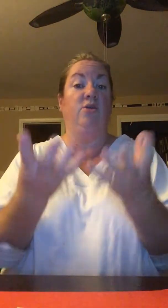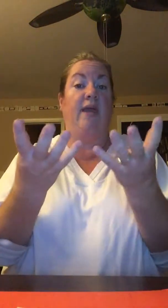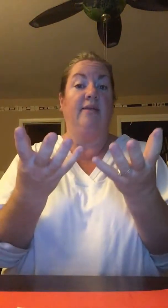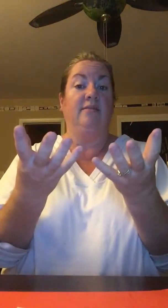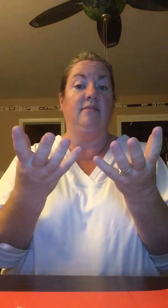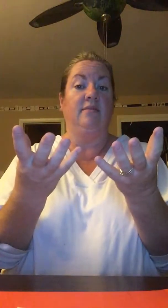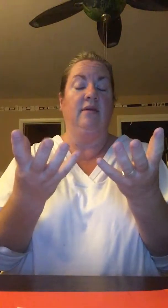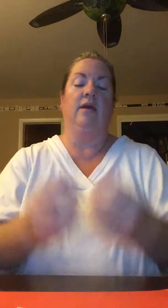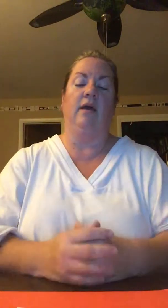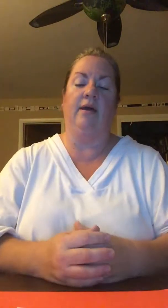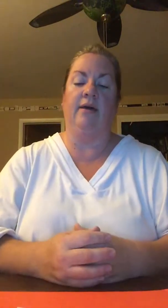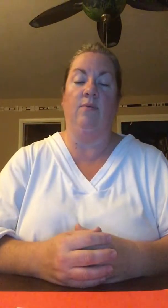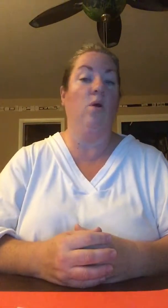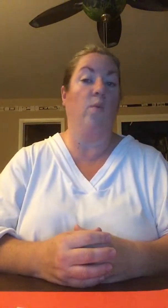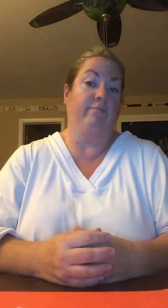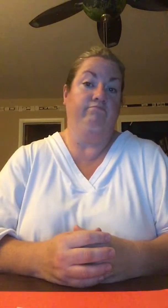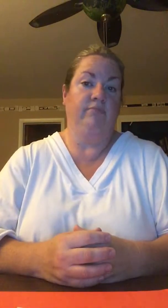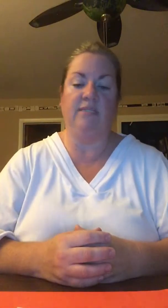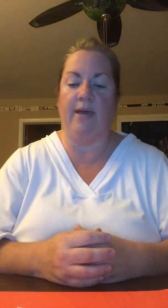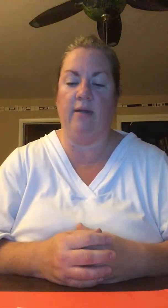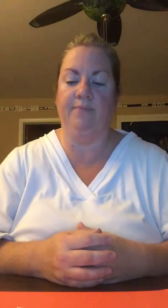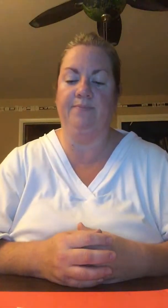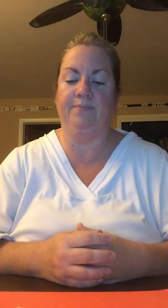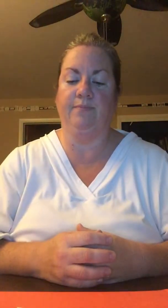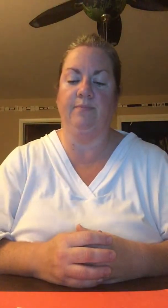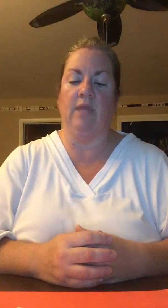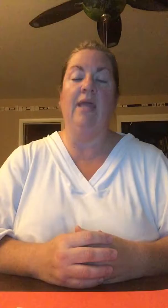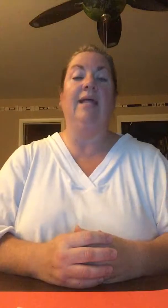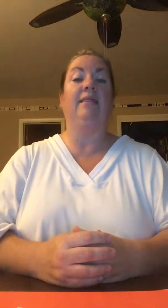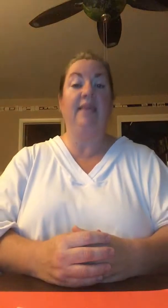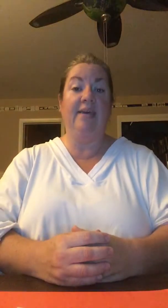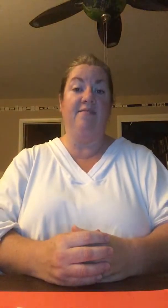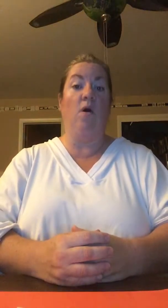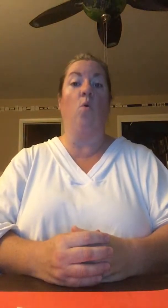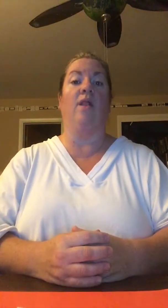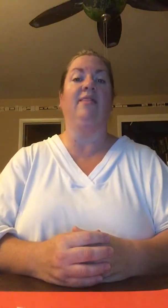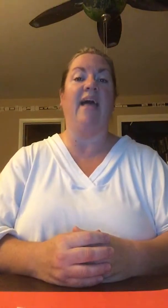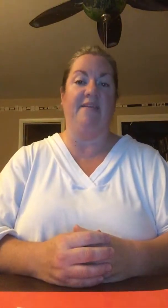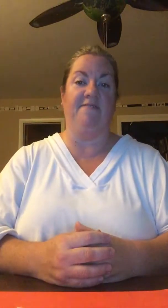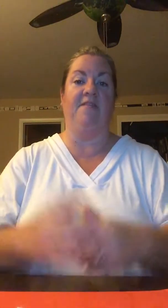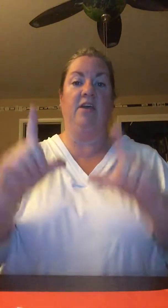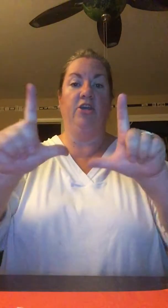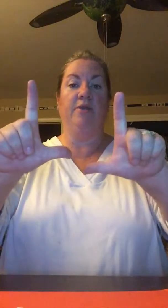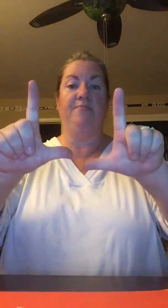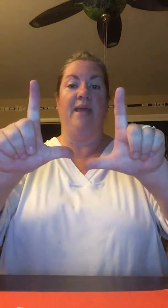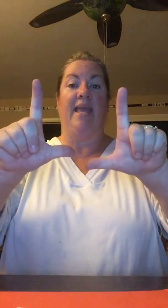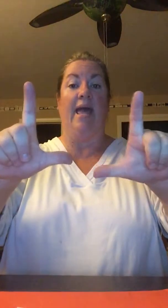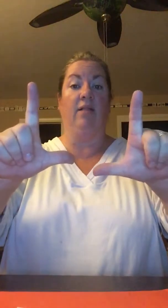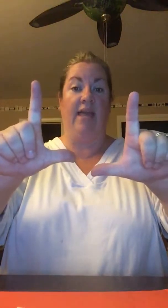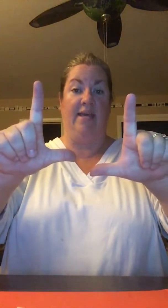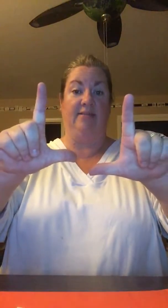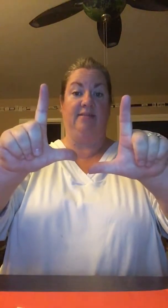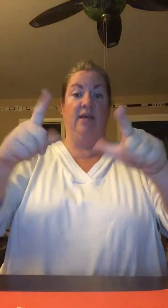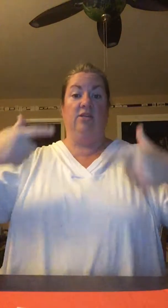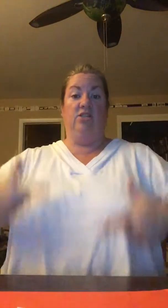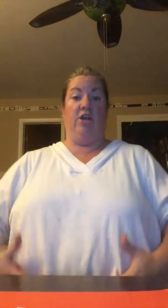2 hands or 1. Doesn't matter. Live or life. You're going to make L hands. Start